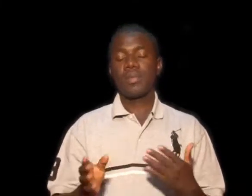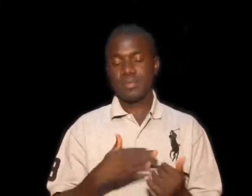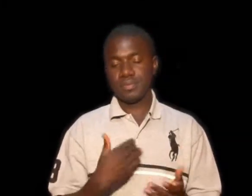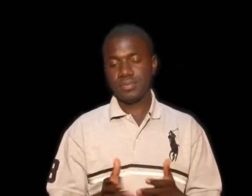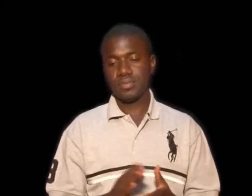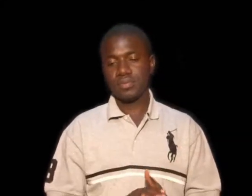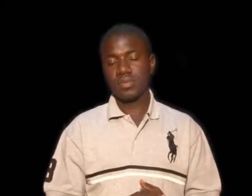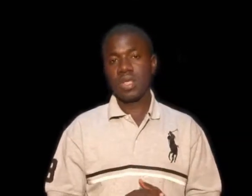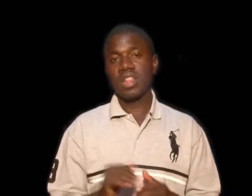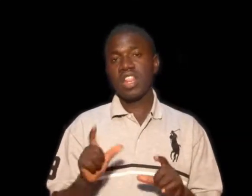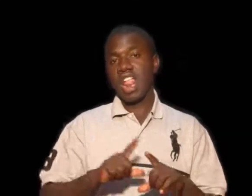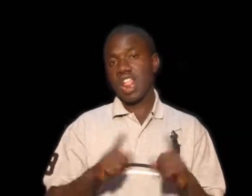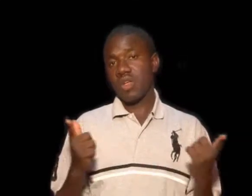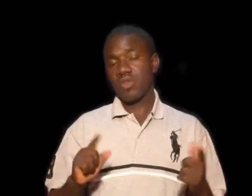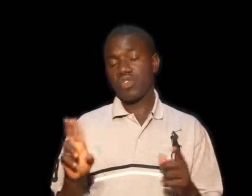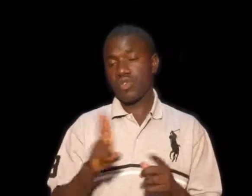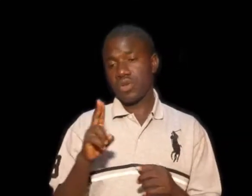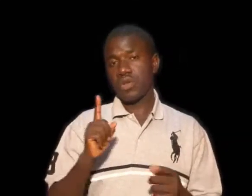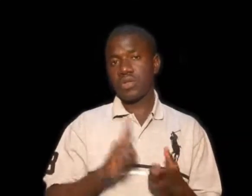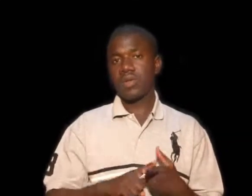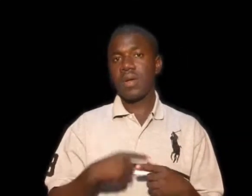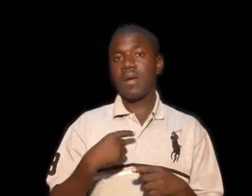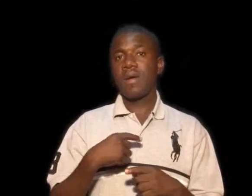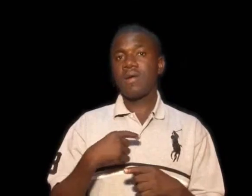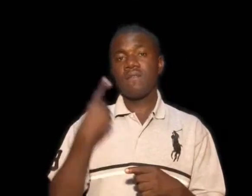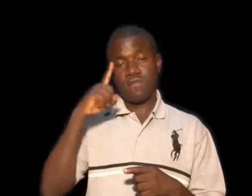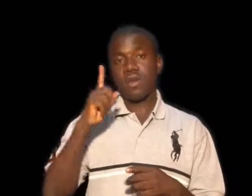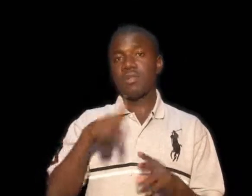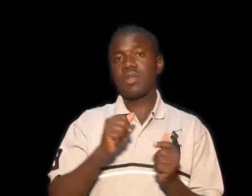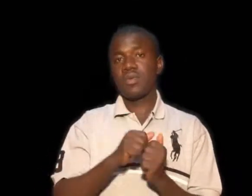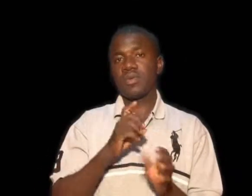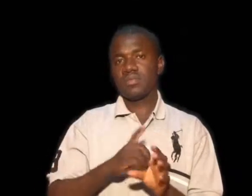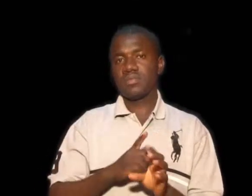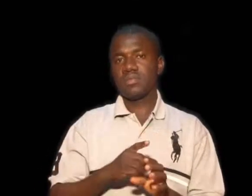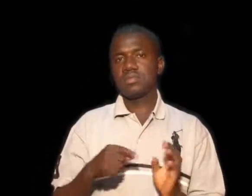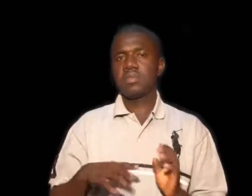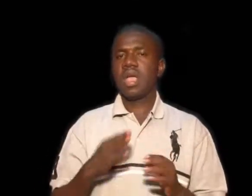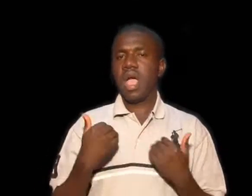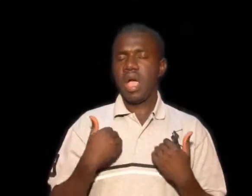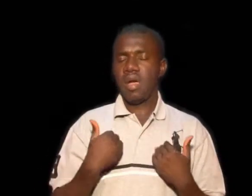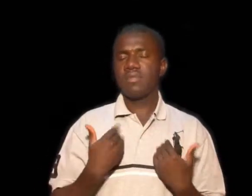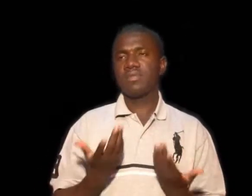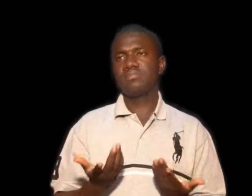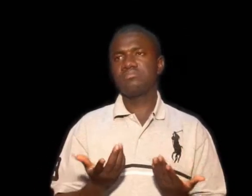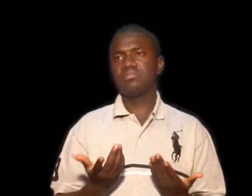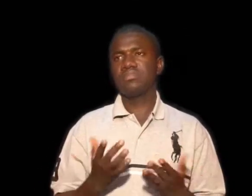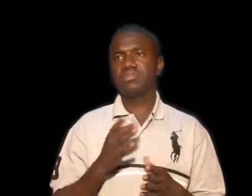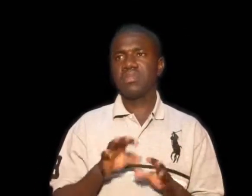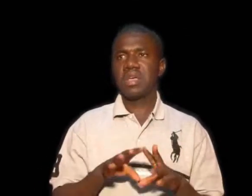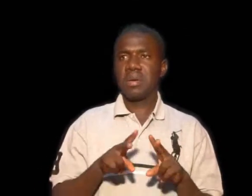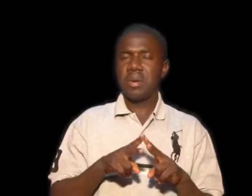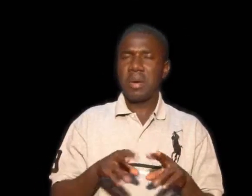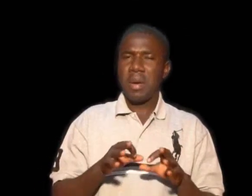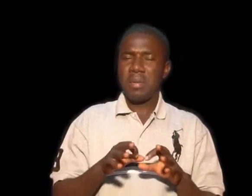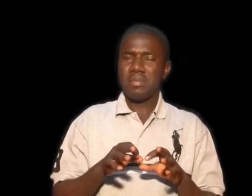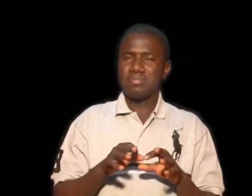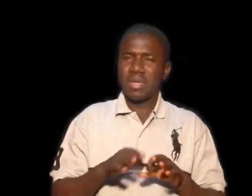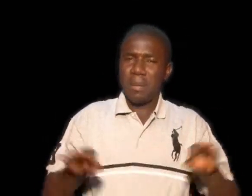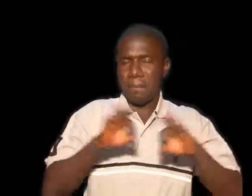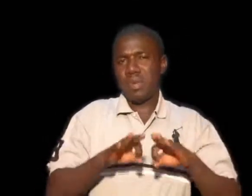Words matter. The language used to refer to persons with disabilities plays a significant role in creating